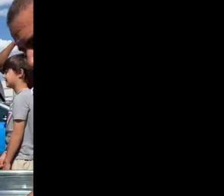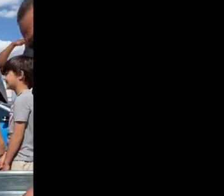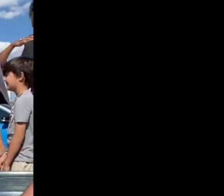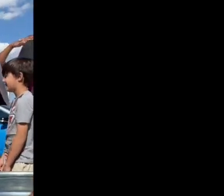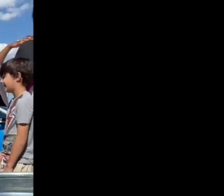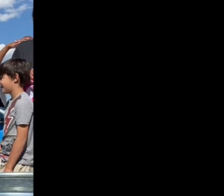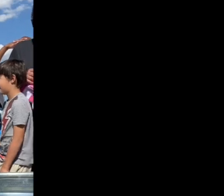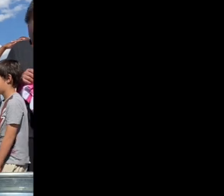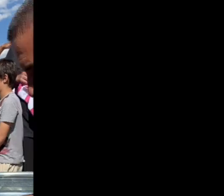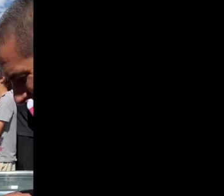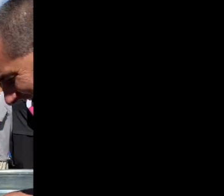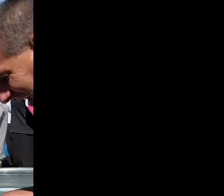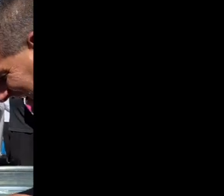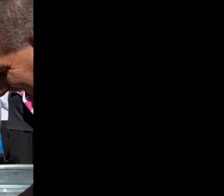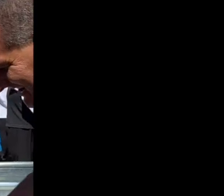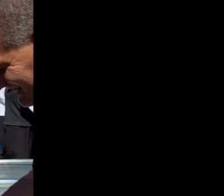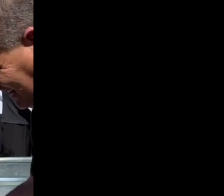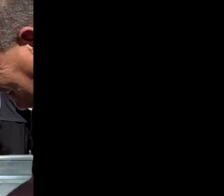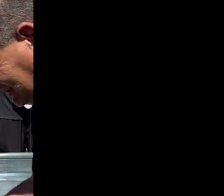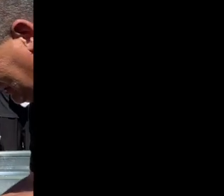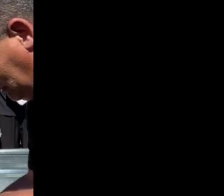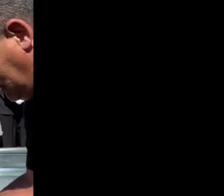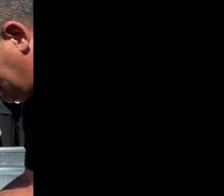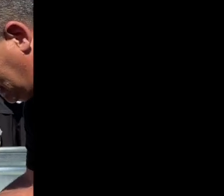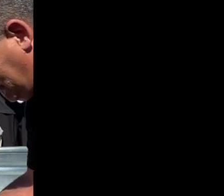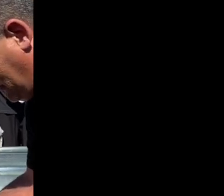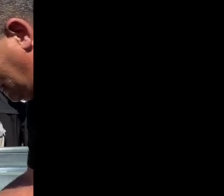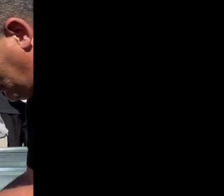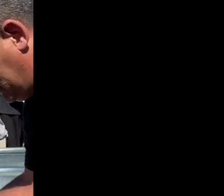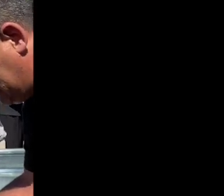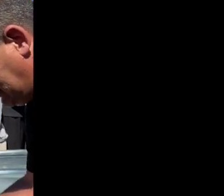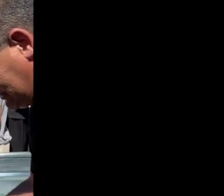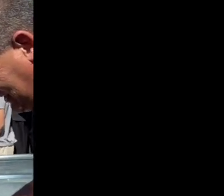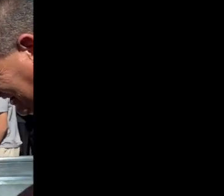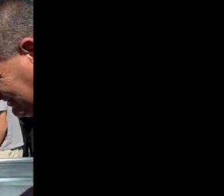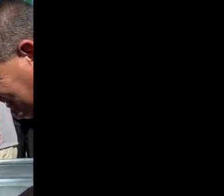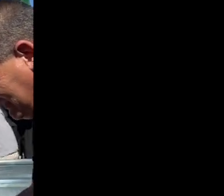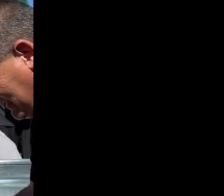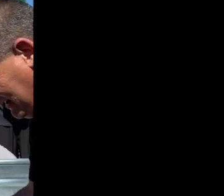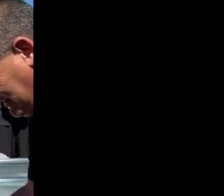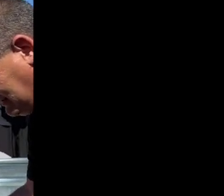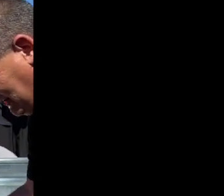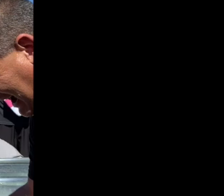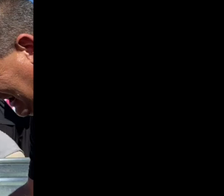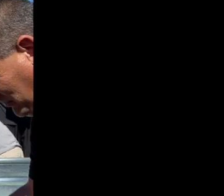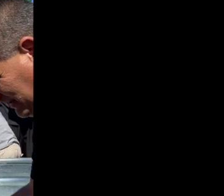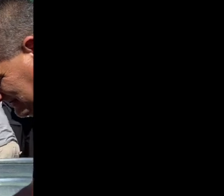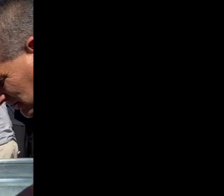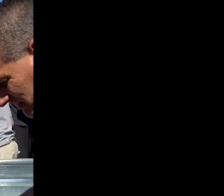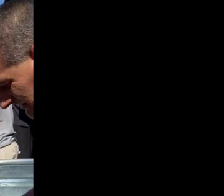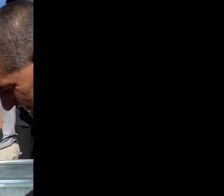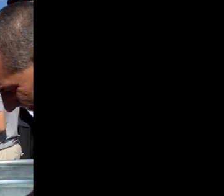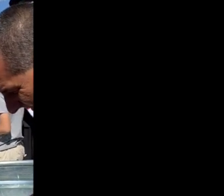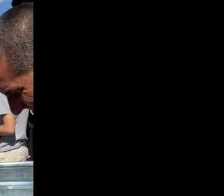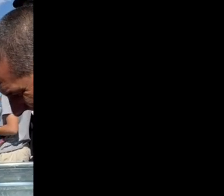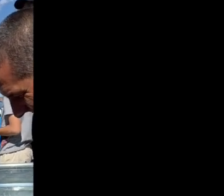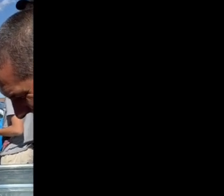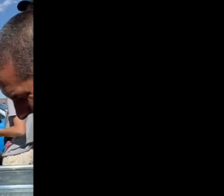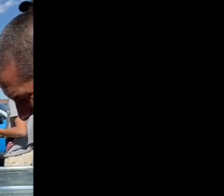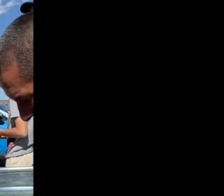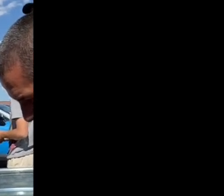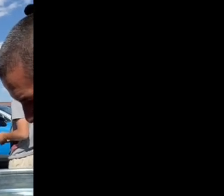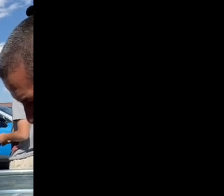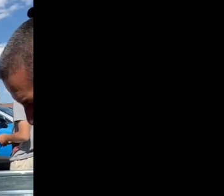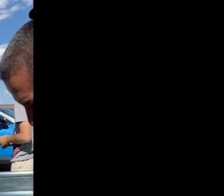So this is Addie, and Addie is also a believer and follower of Jesus Christ. And so, Addie, what is your public profession of